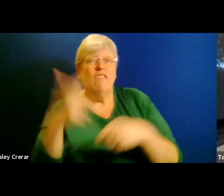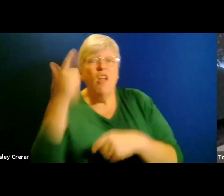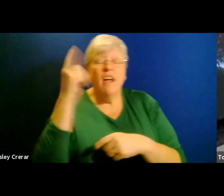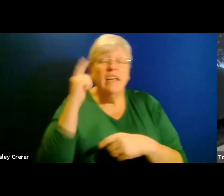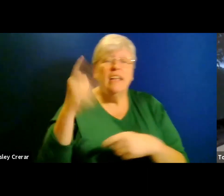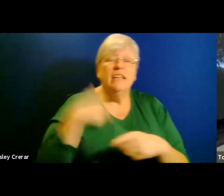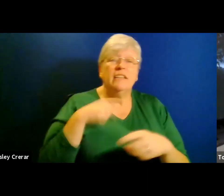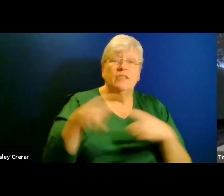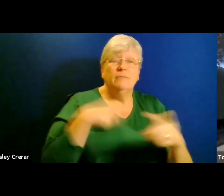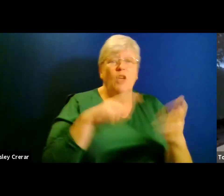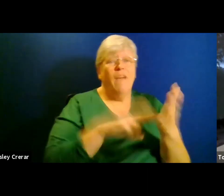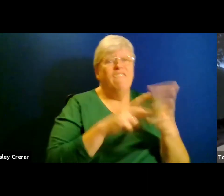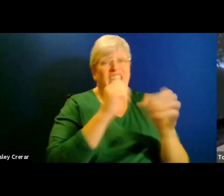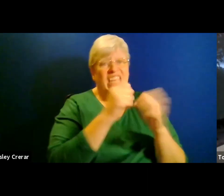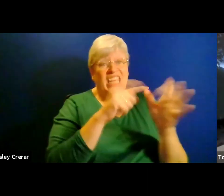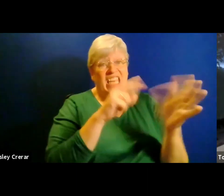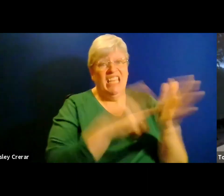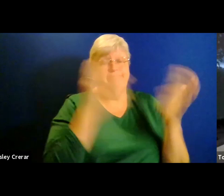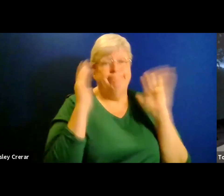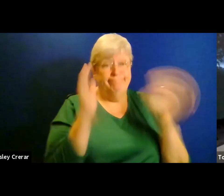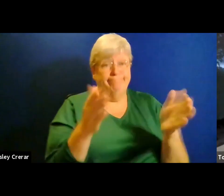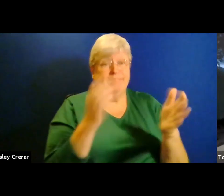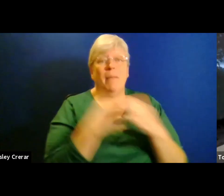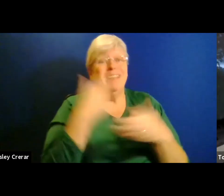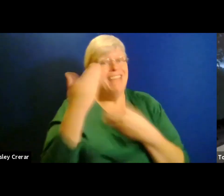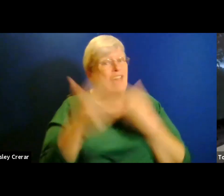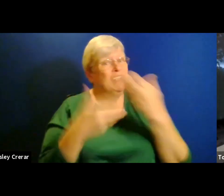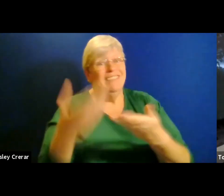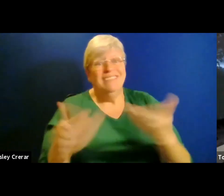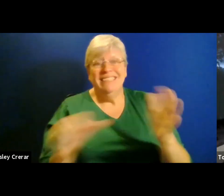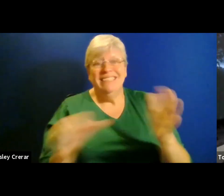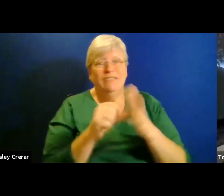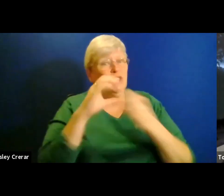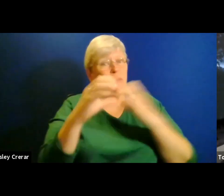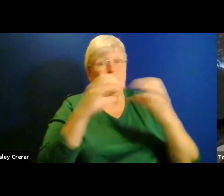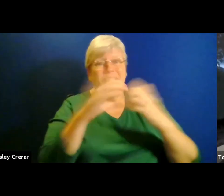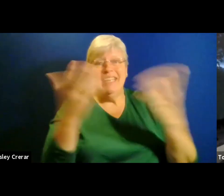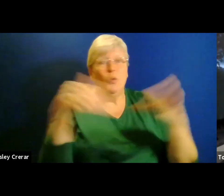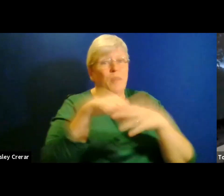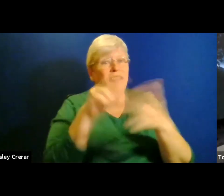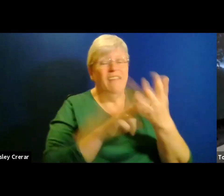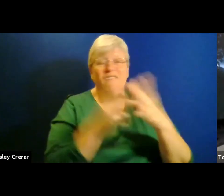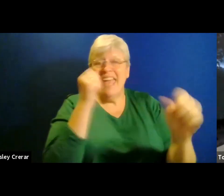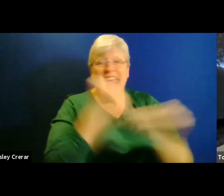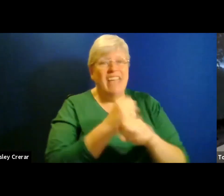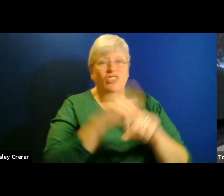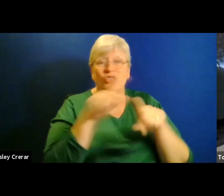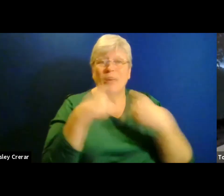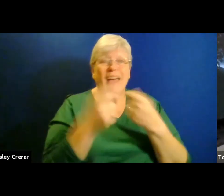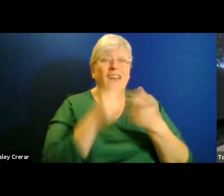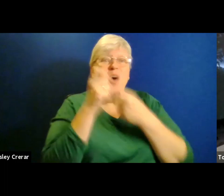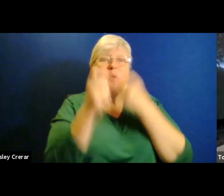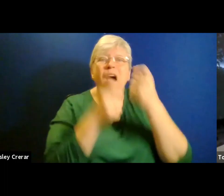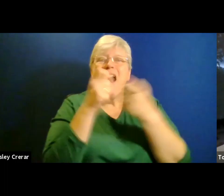to their vegan principles, but narrative is hard to communicate in vegetable. The words fail to form or